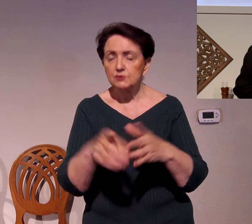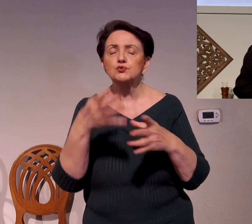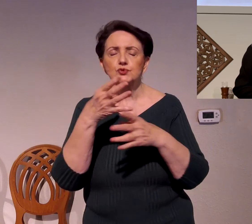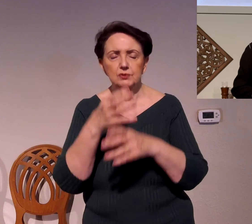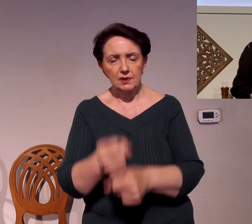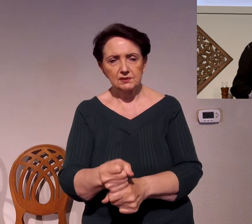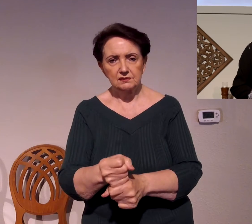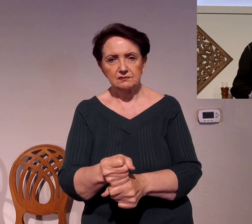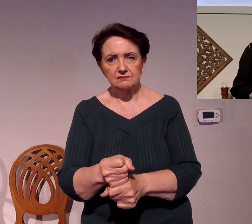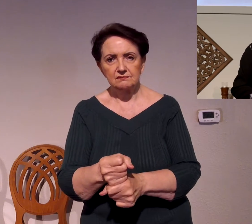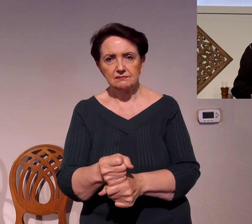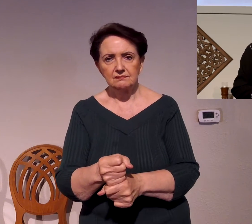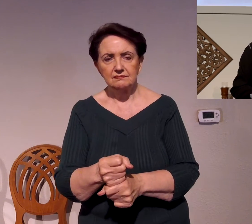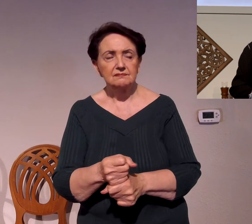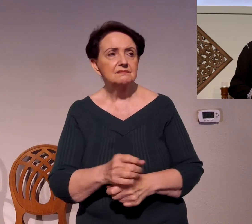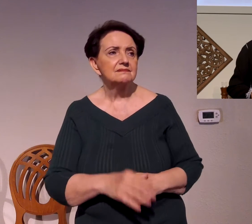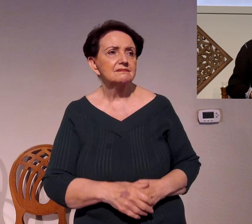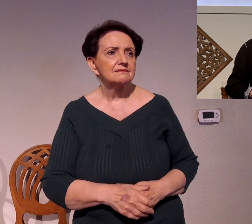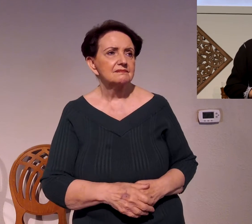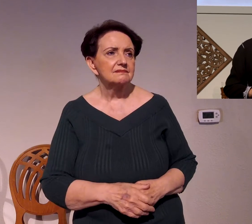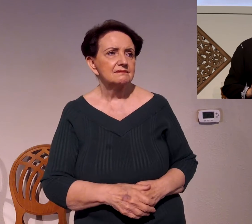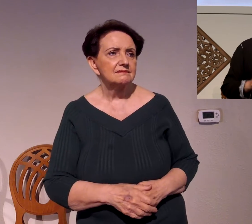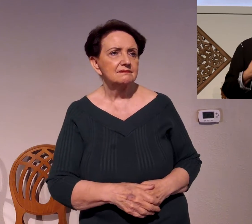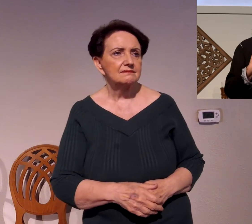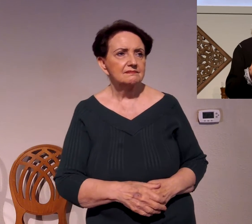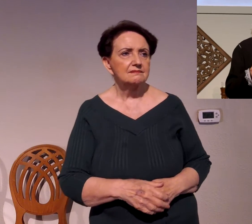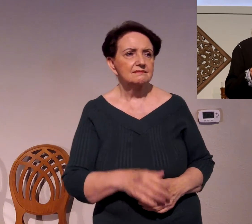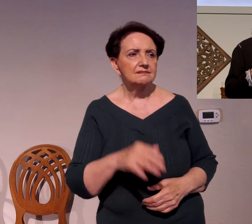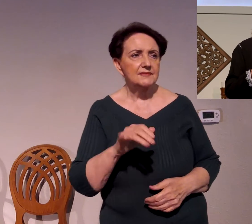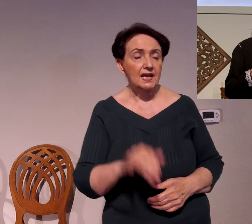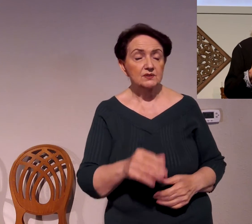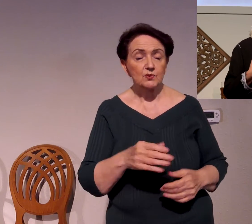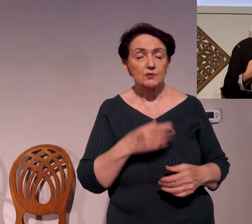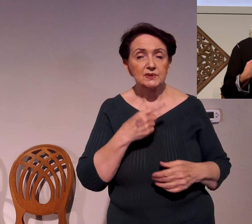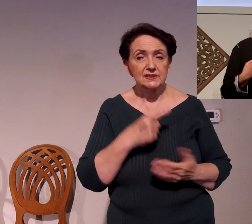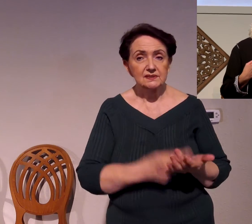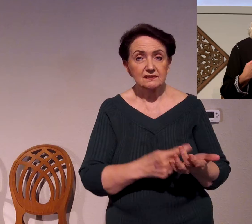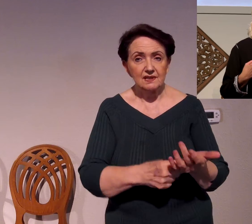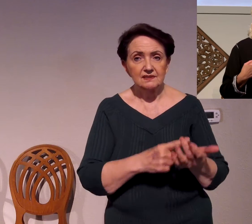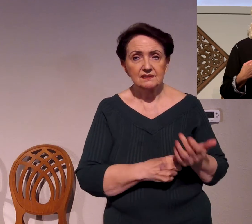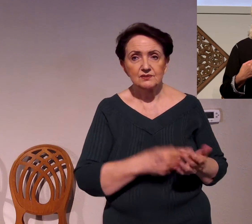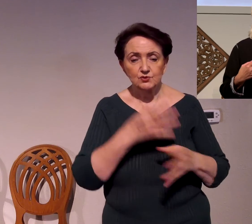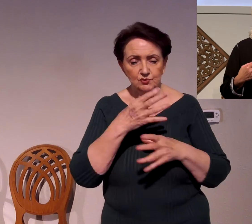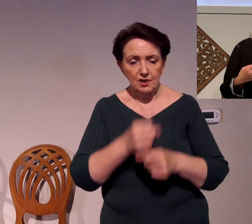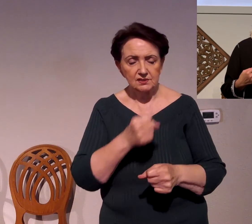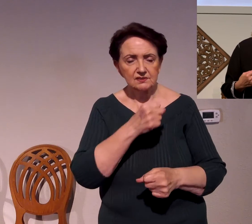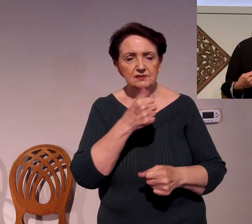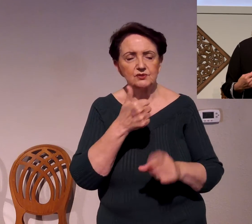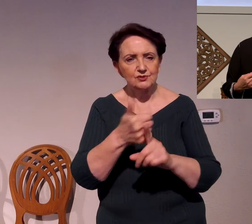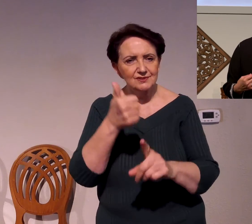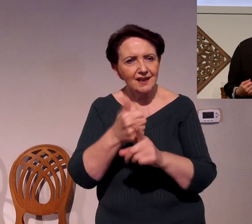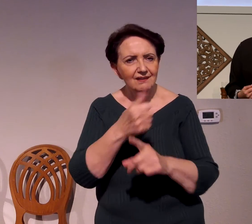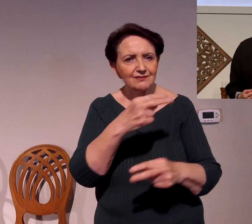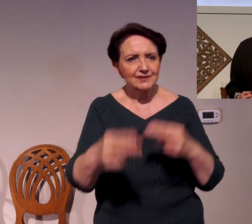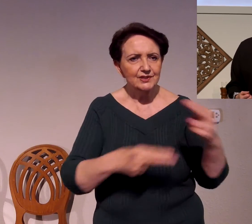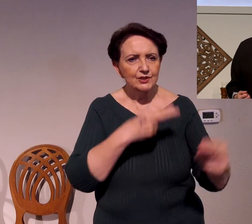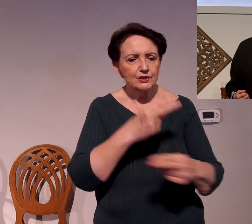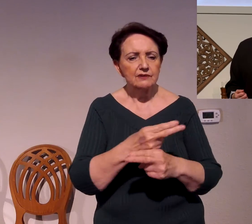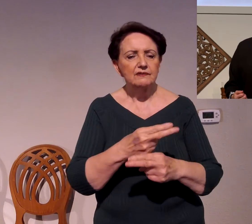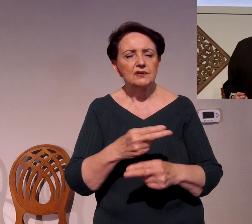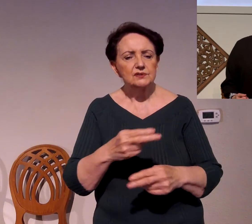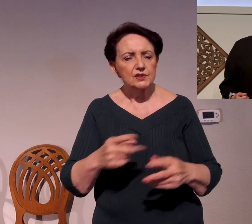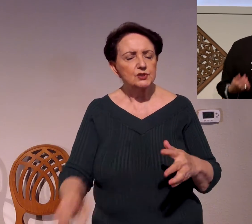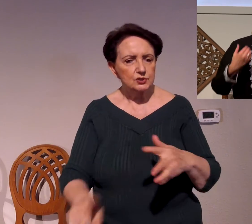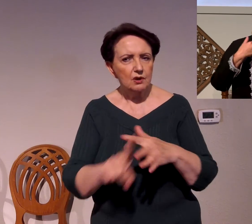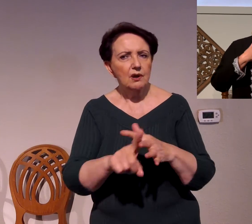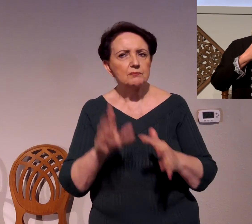Trust, right? Isn't that what we talked about? Trust in ourselves and in the universe that they do and will show